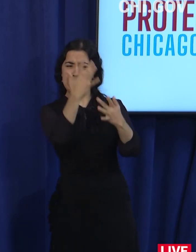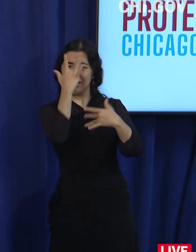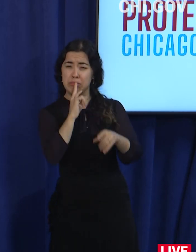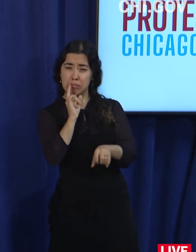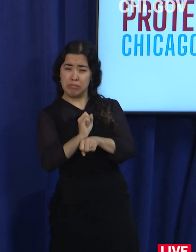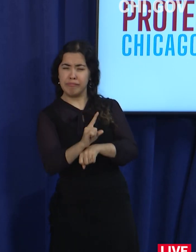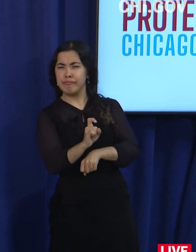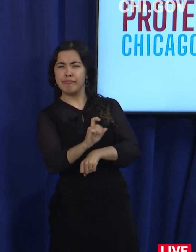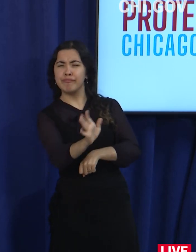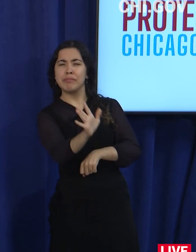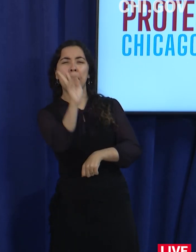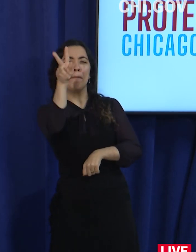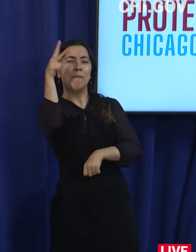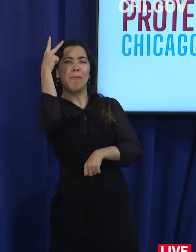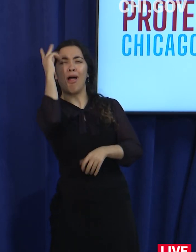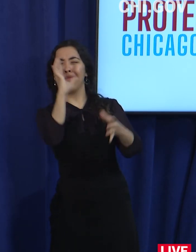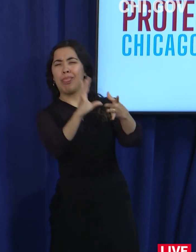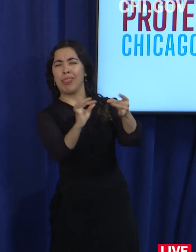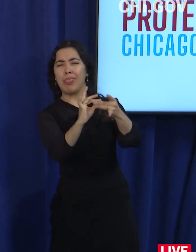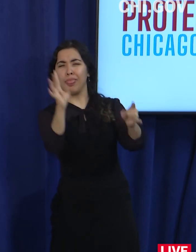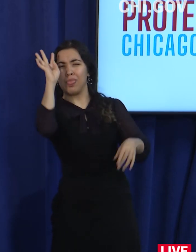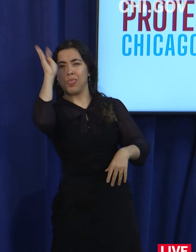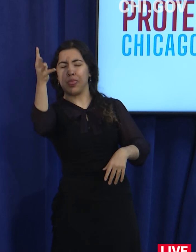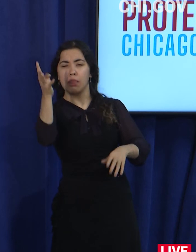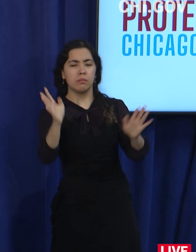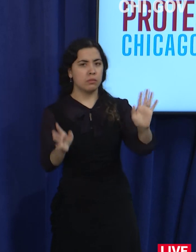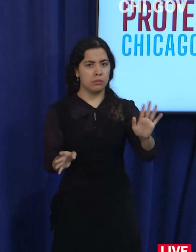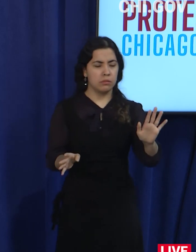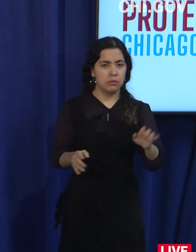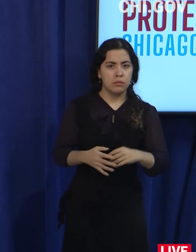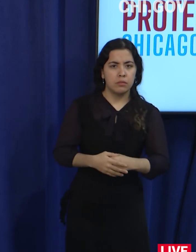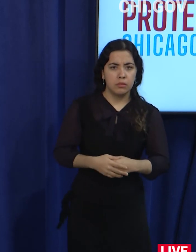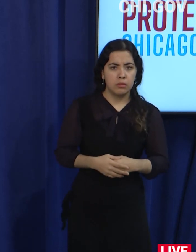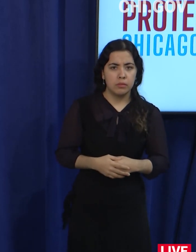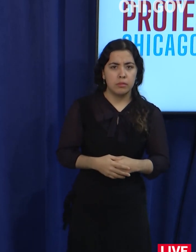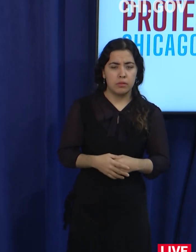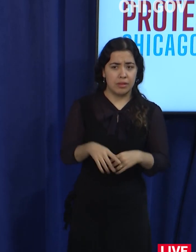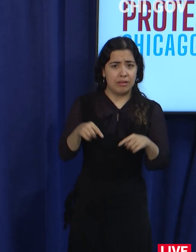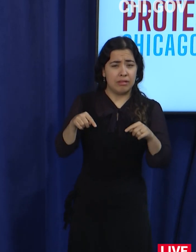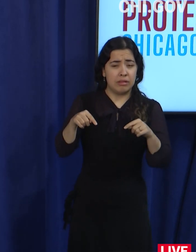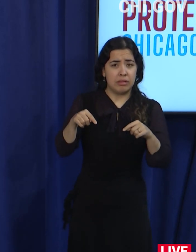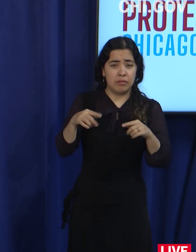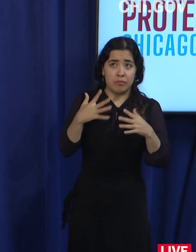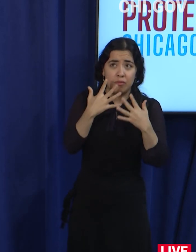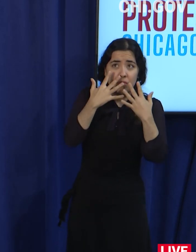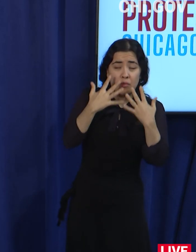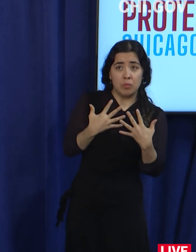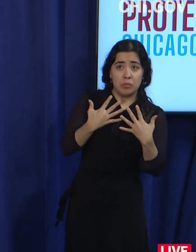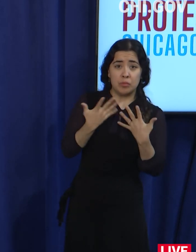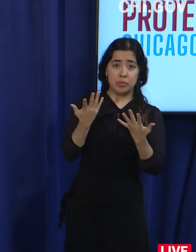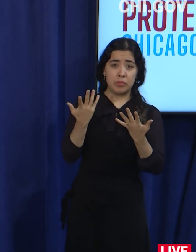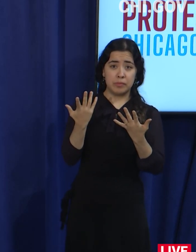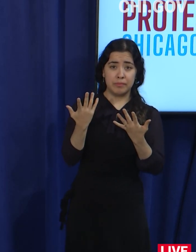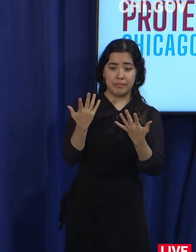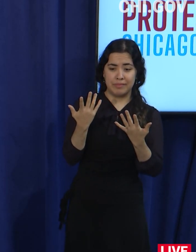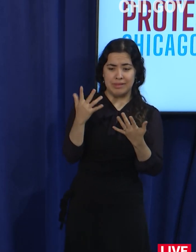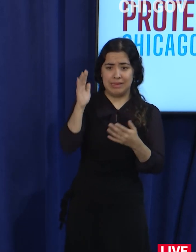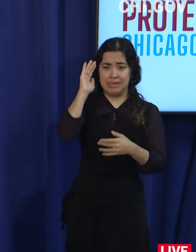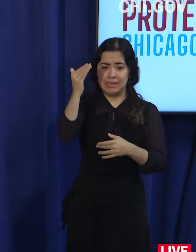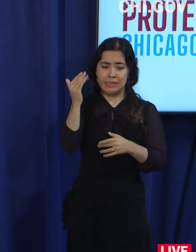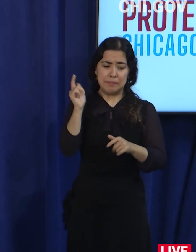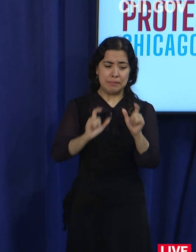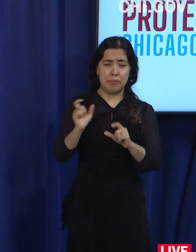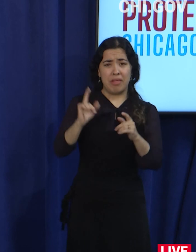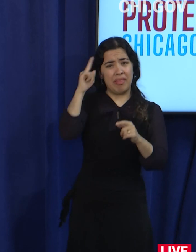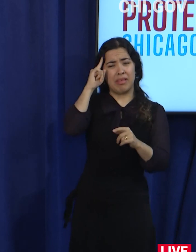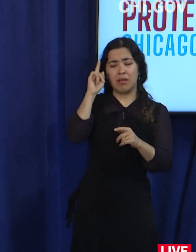has spent an unfortunate amount of time undermining the severity of the disease, really impeding the federal